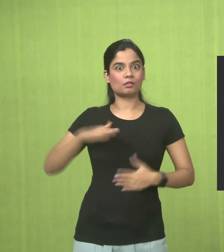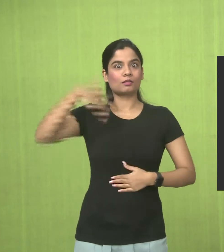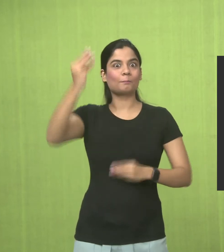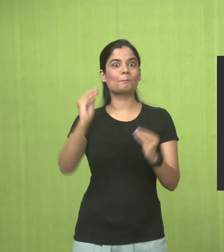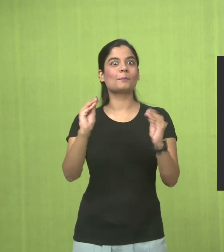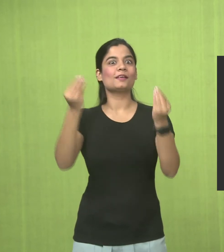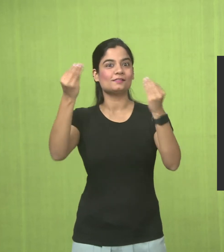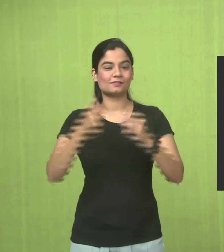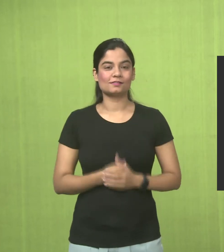from the science.